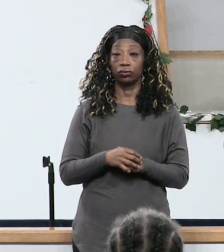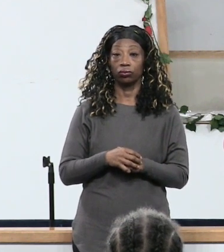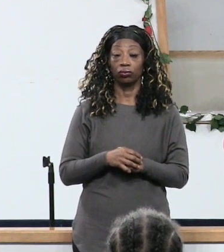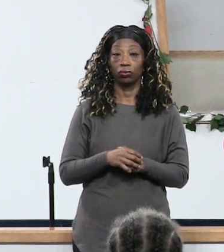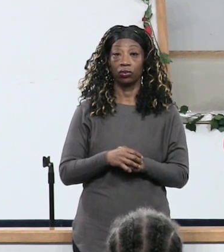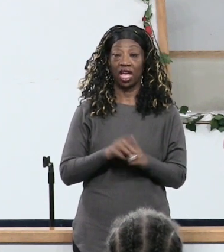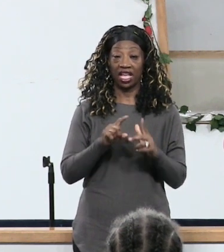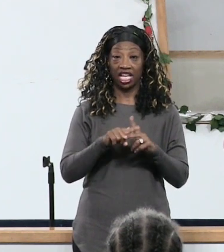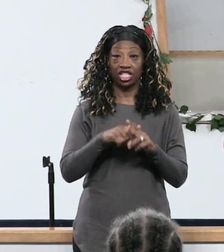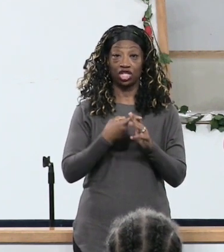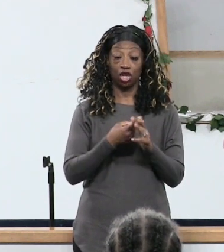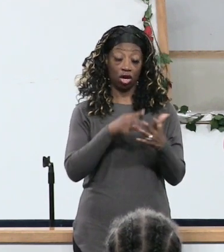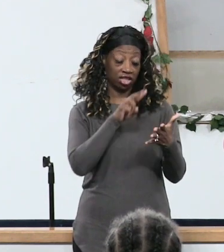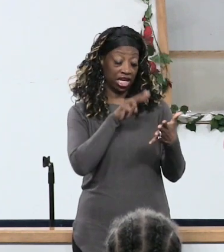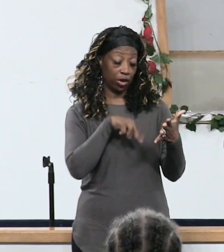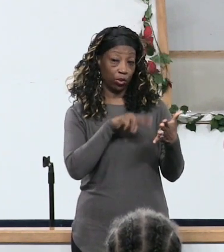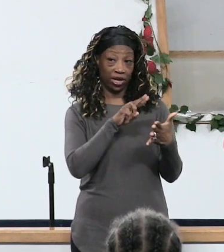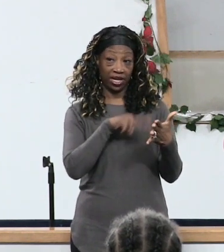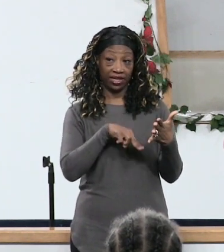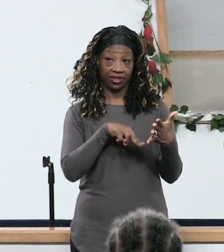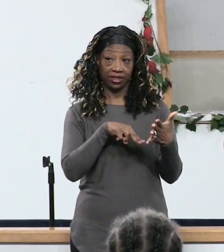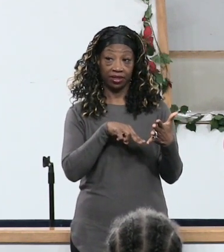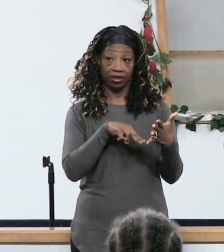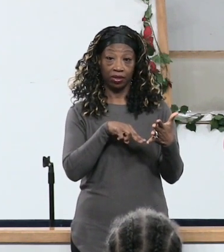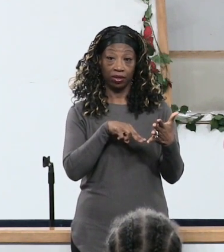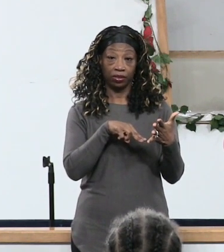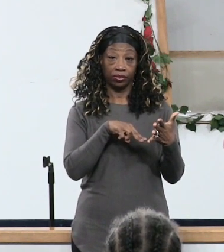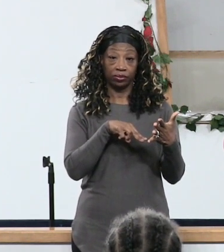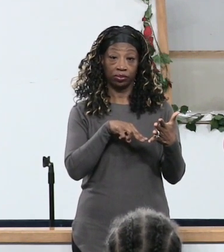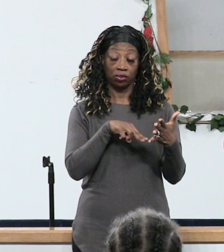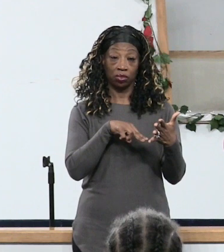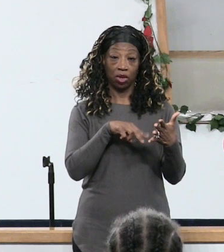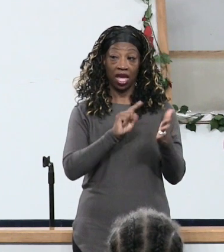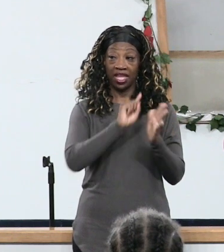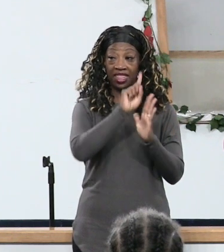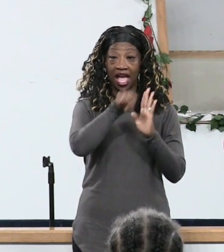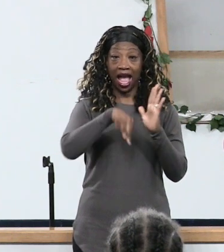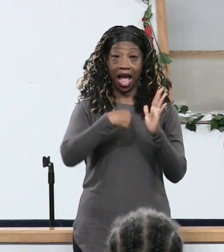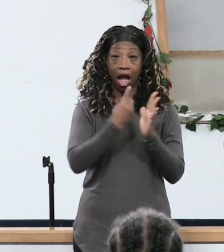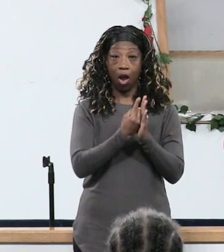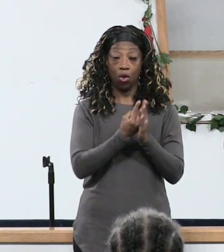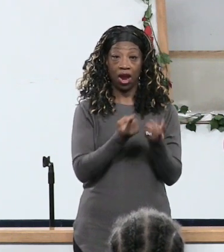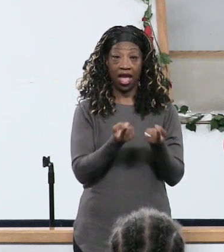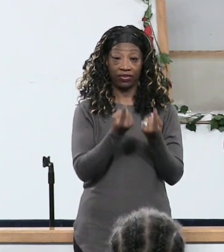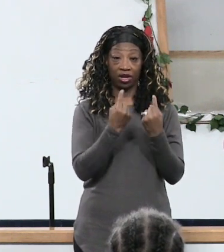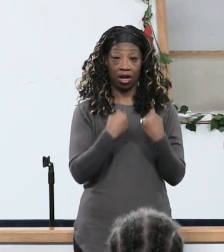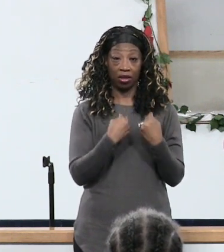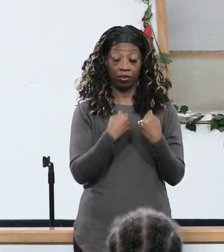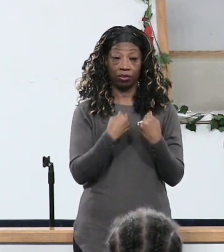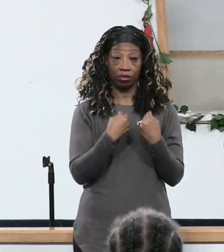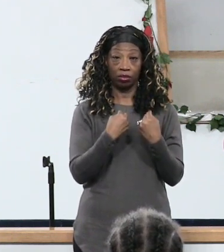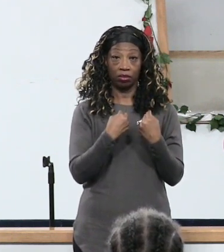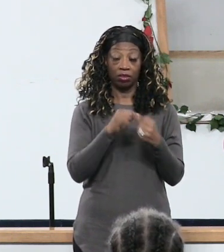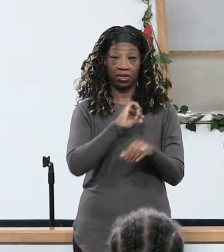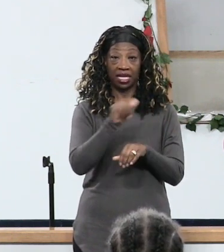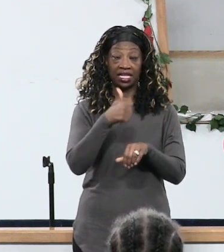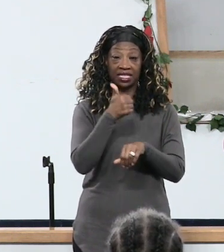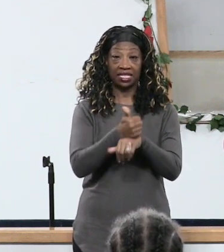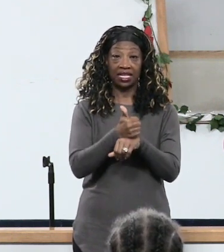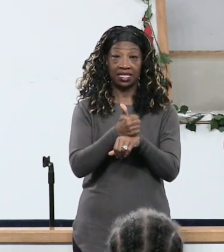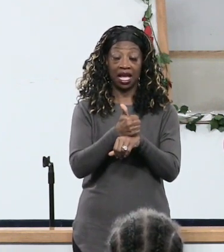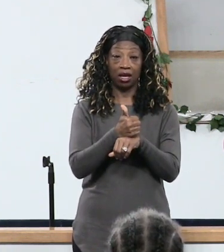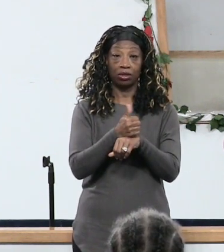And it begins and reads as follows. When the hour had come, he sat down and the